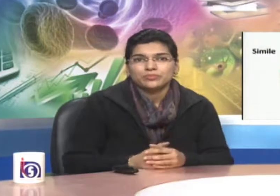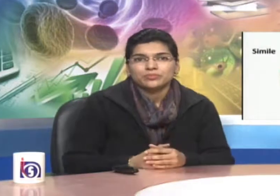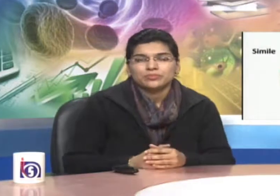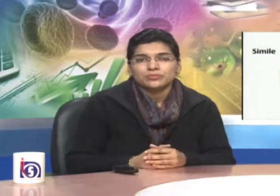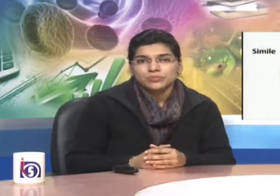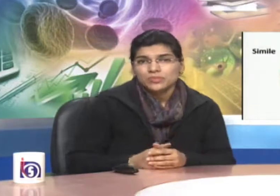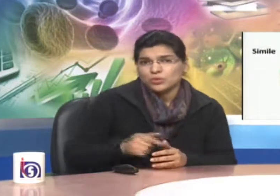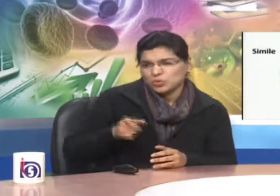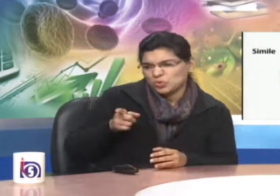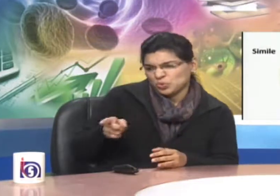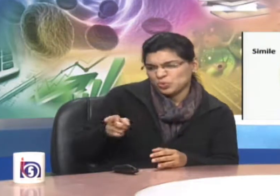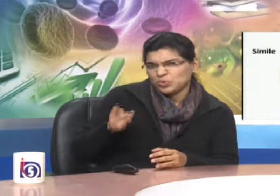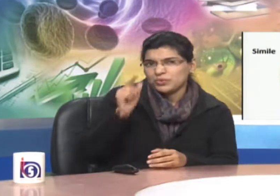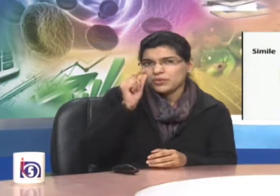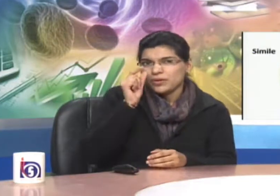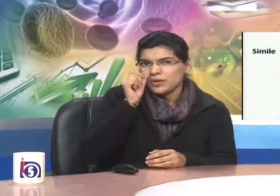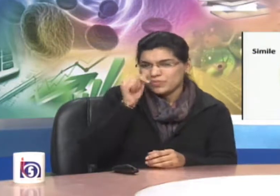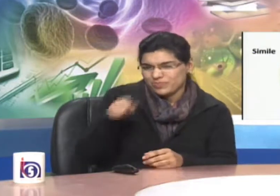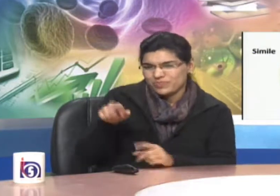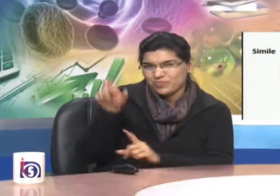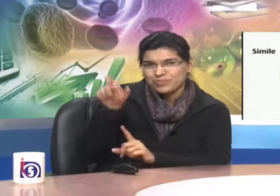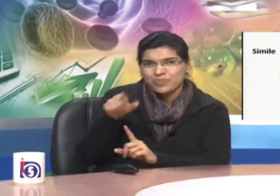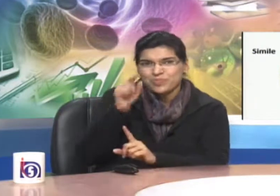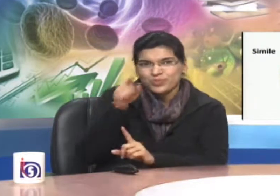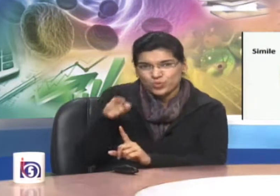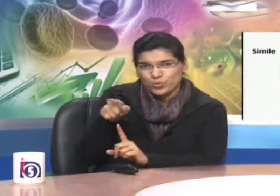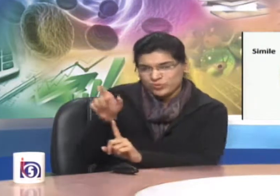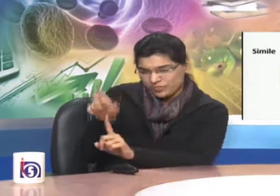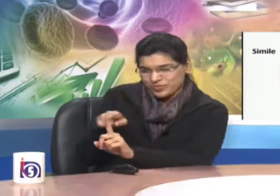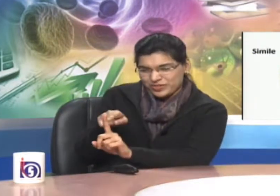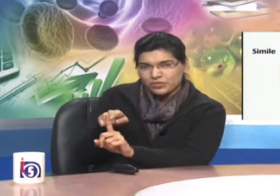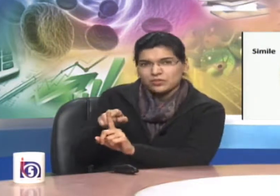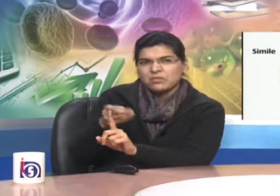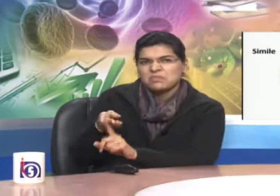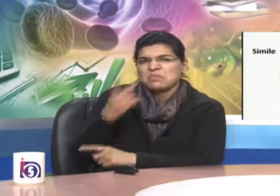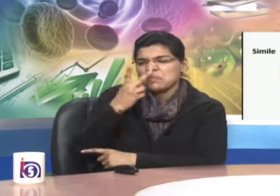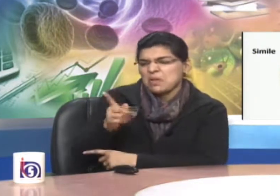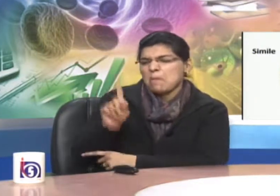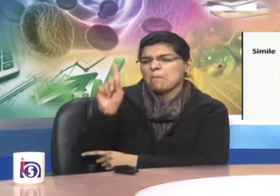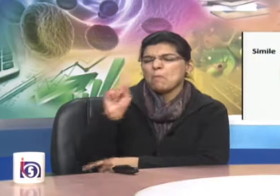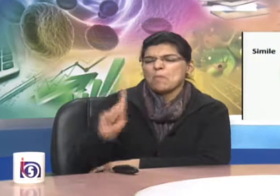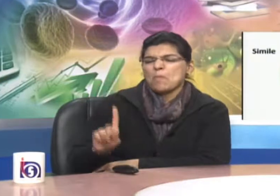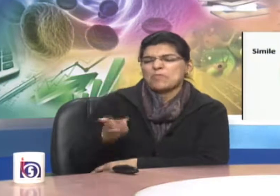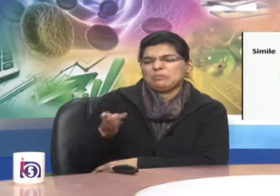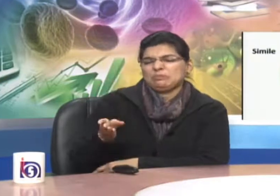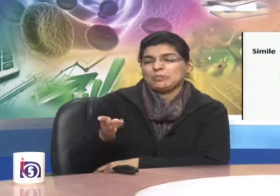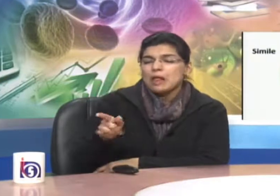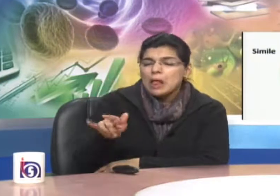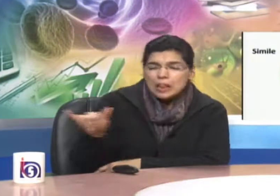Simile is you are as skinny as a rail.